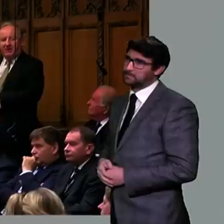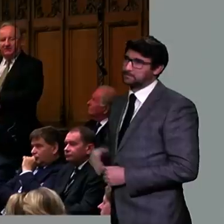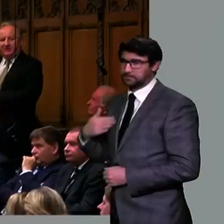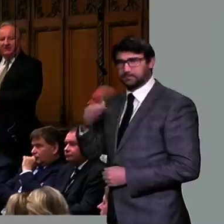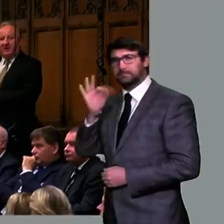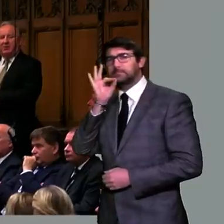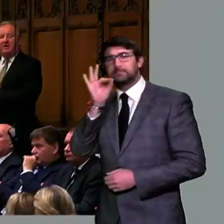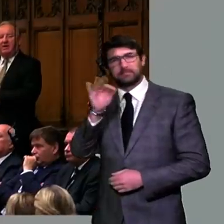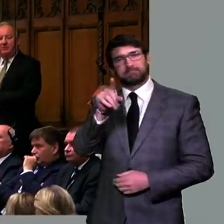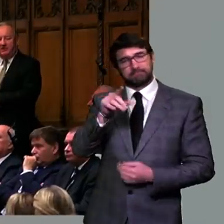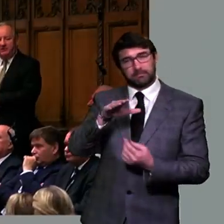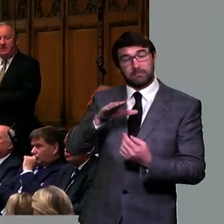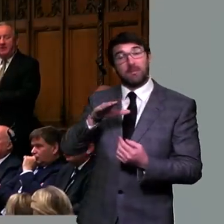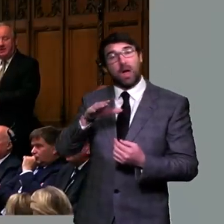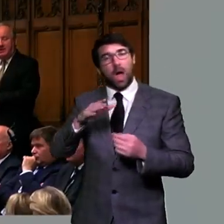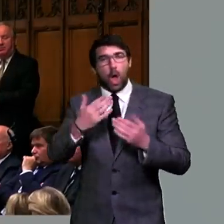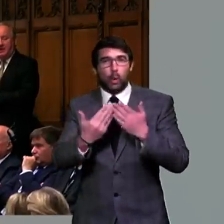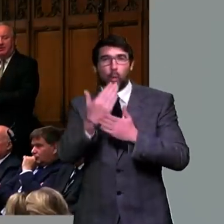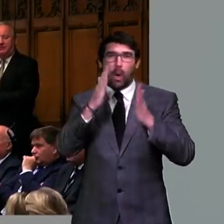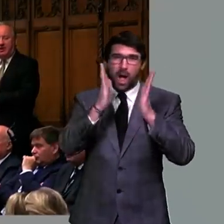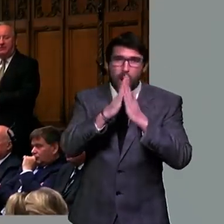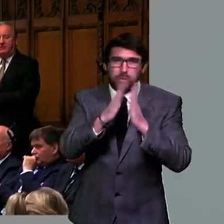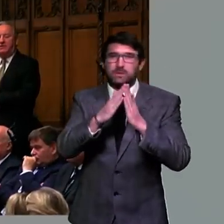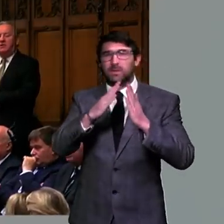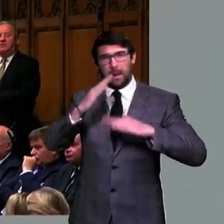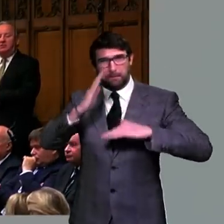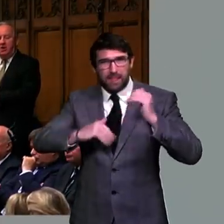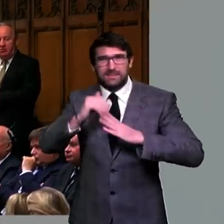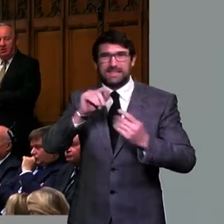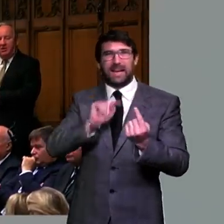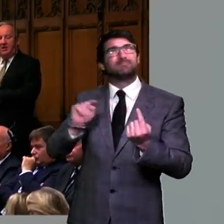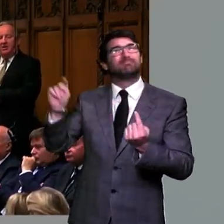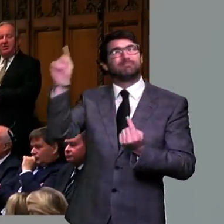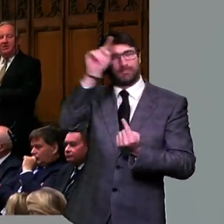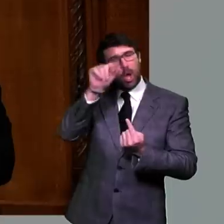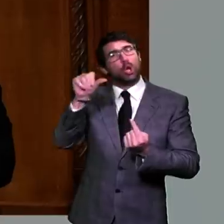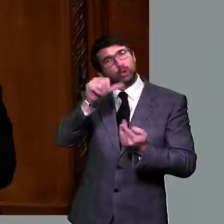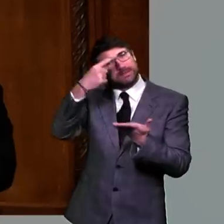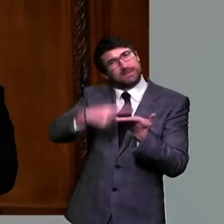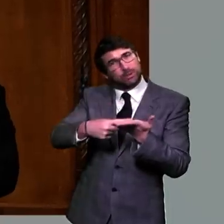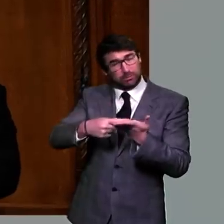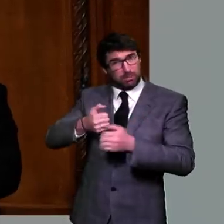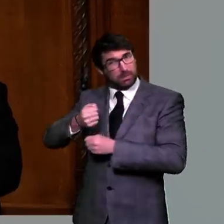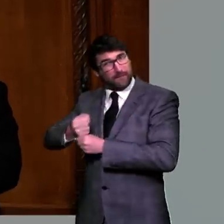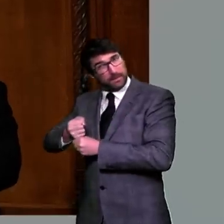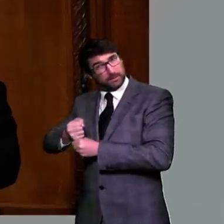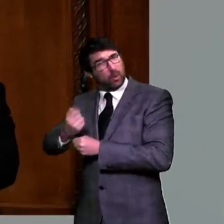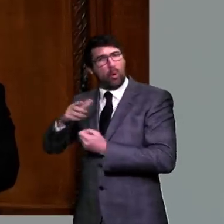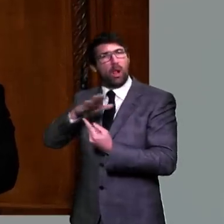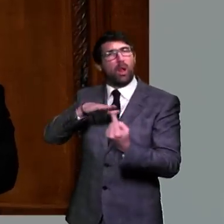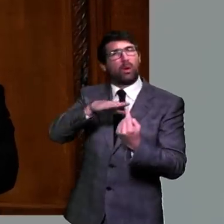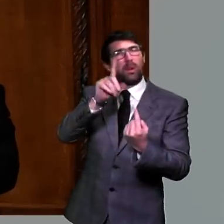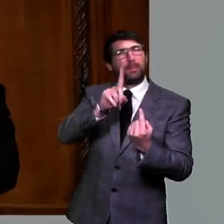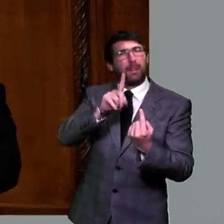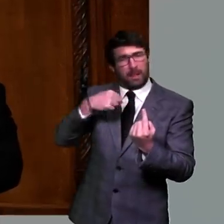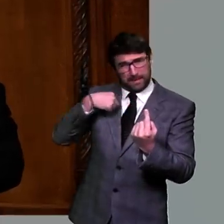best placed to decide how many houses they need and where those houses should go? And if she does, will she end